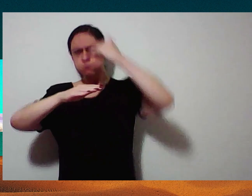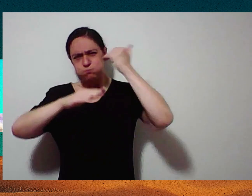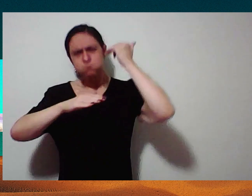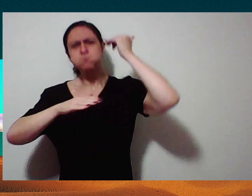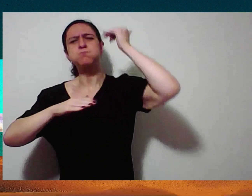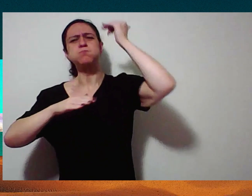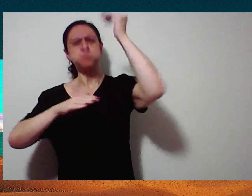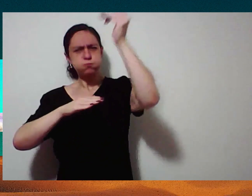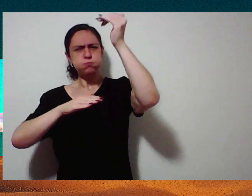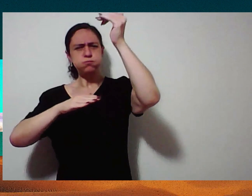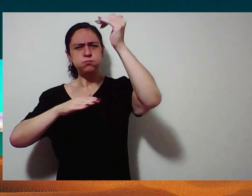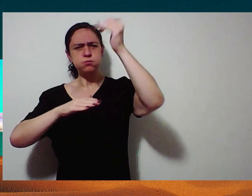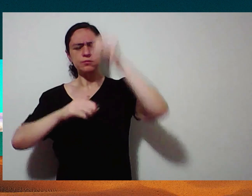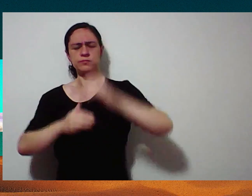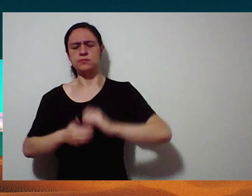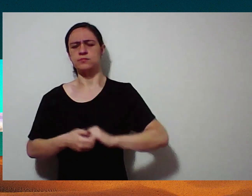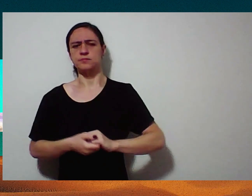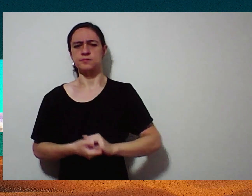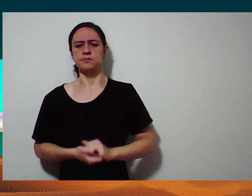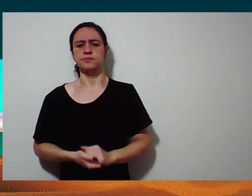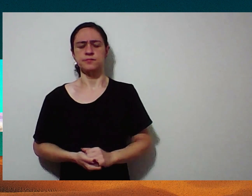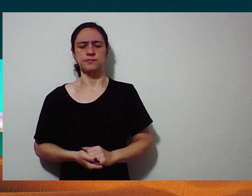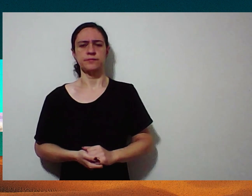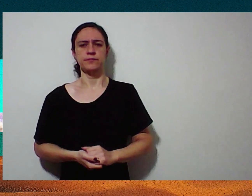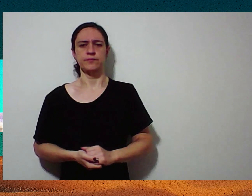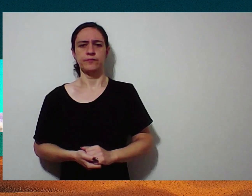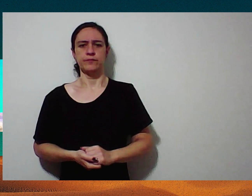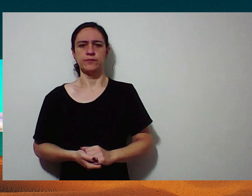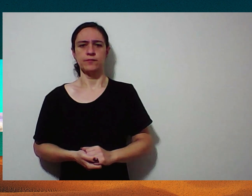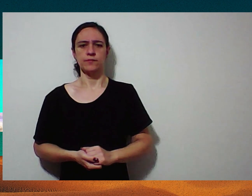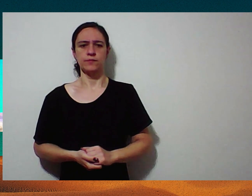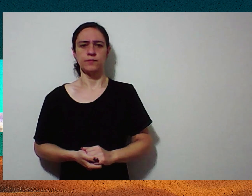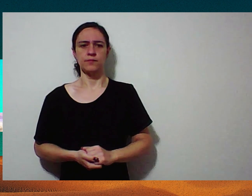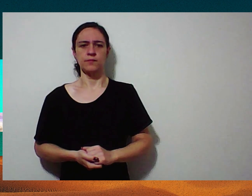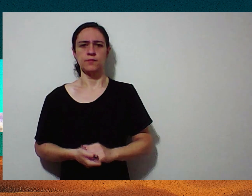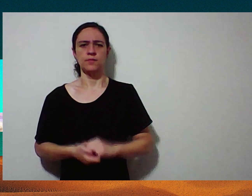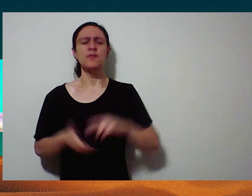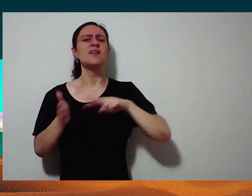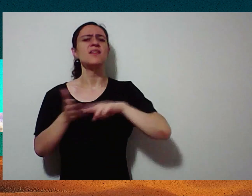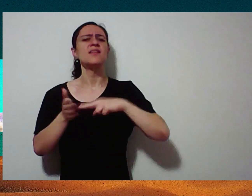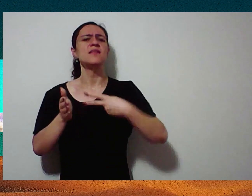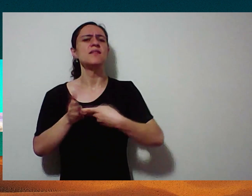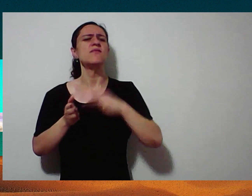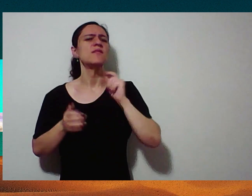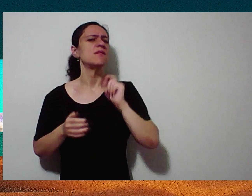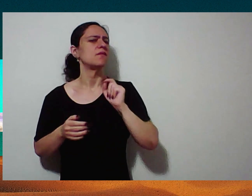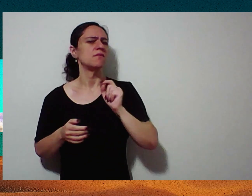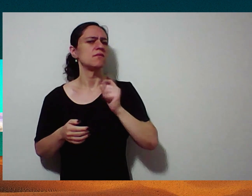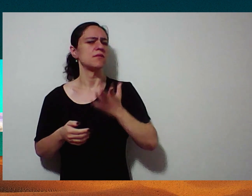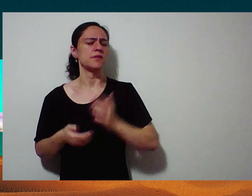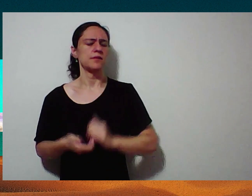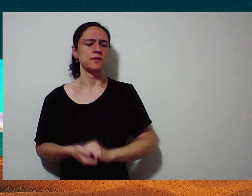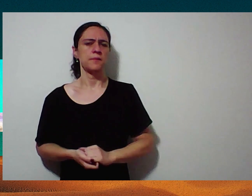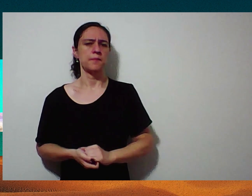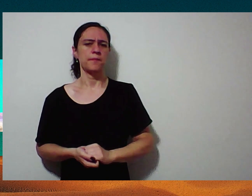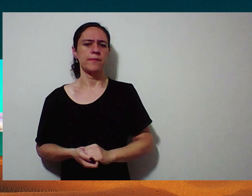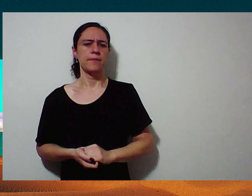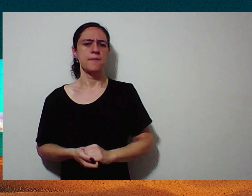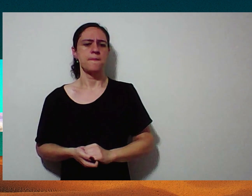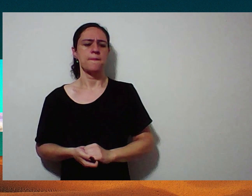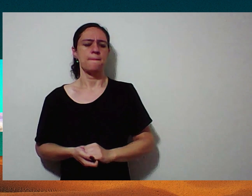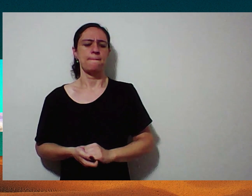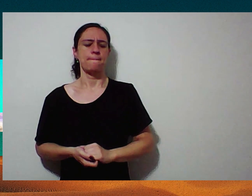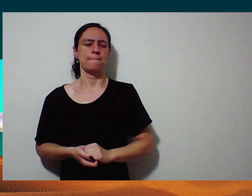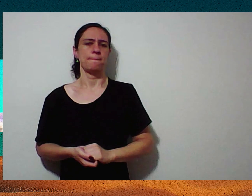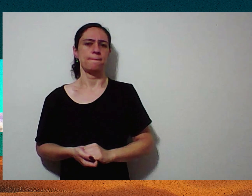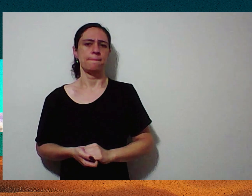on the farthest sides of the north. Sabe que são as extremidades do norte? Do you know what the farthest sides of the north are? Onde